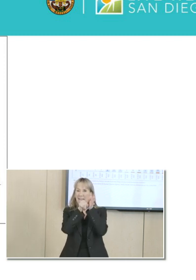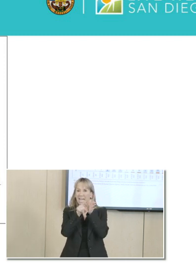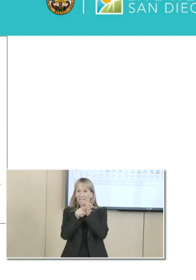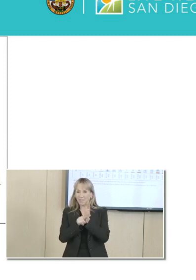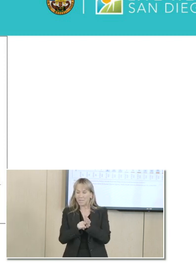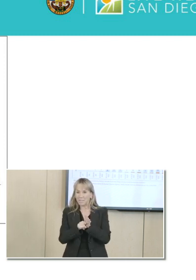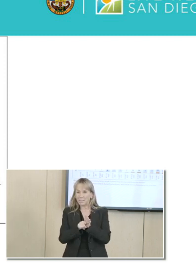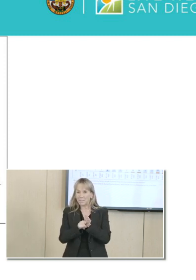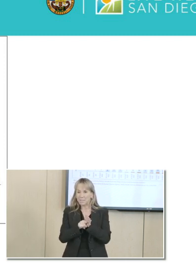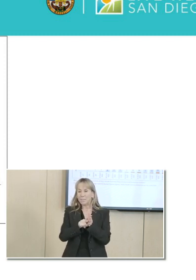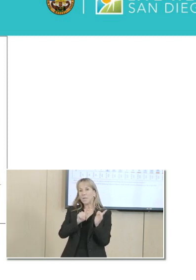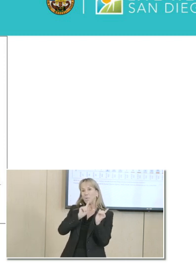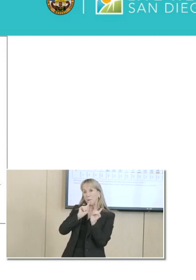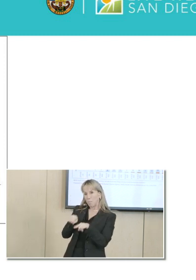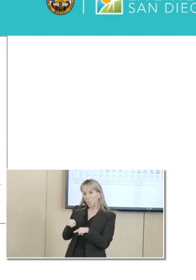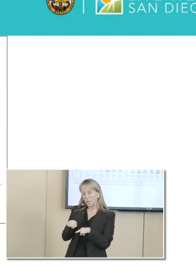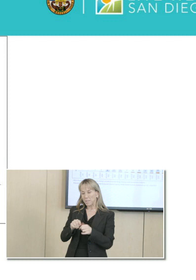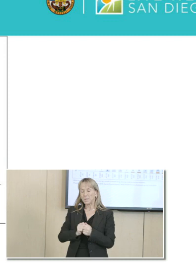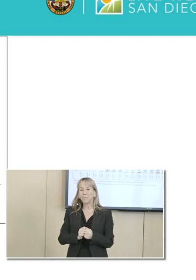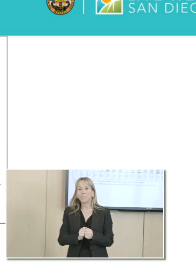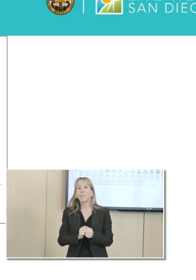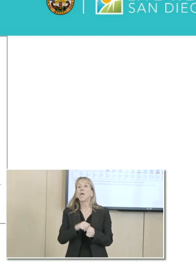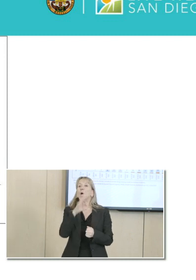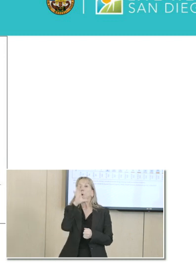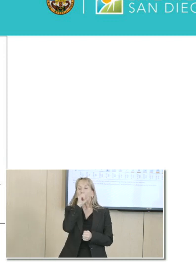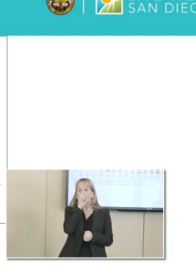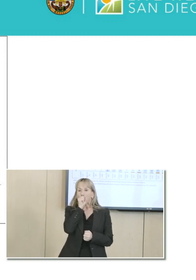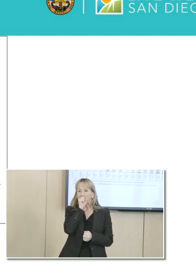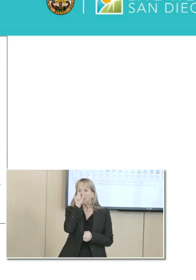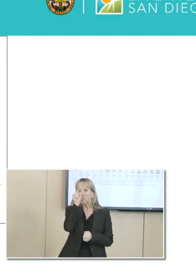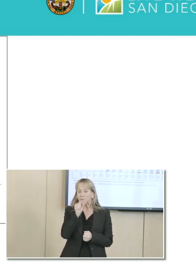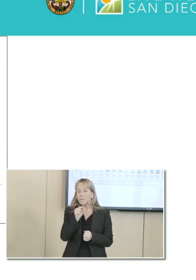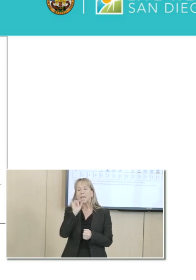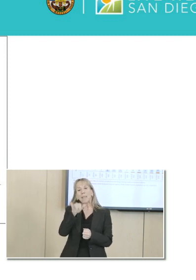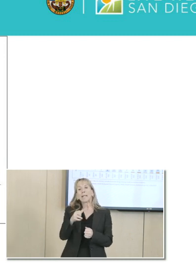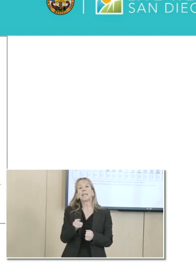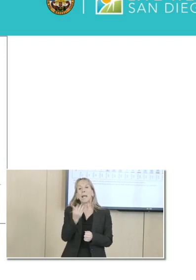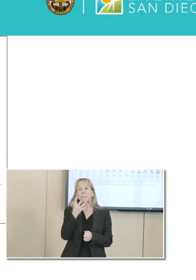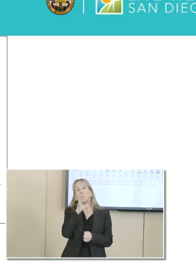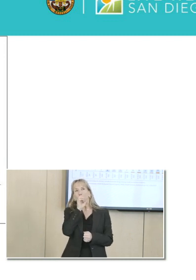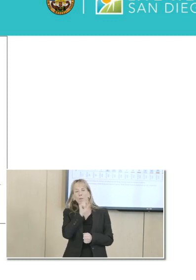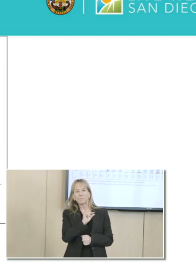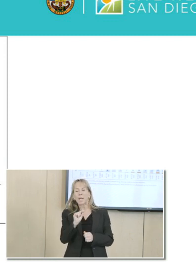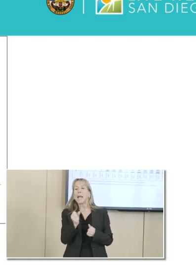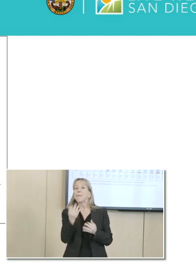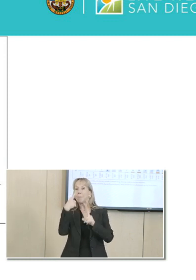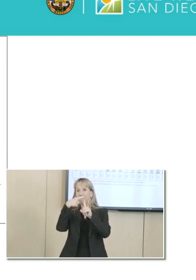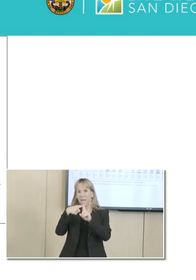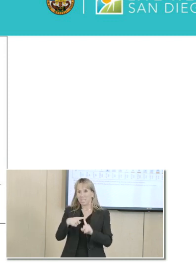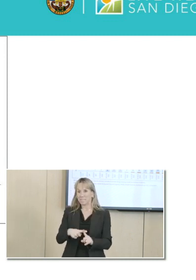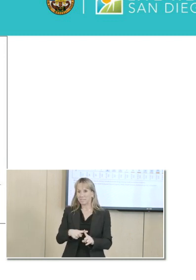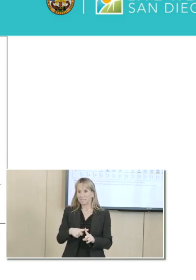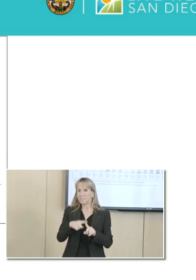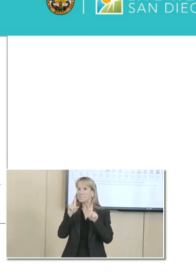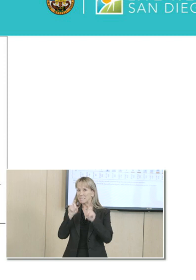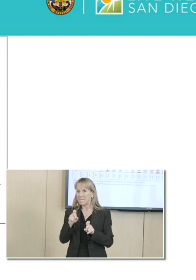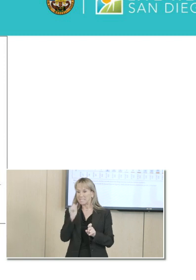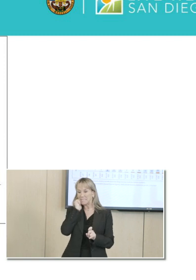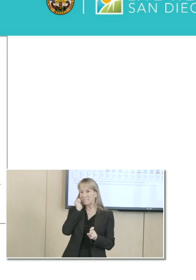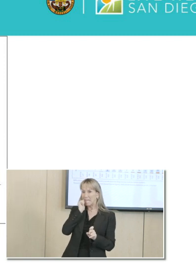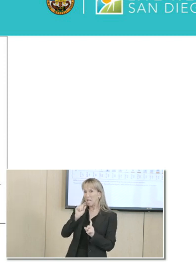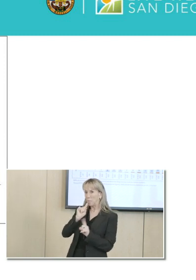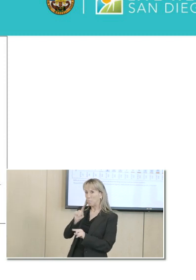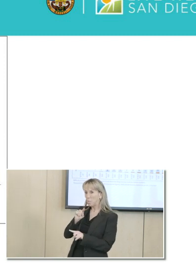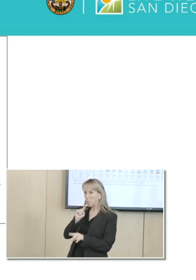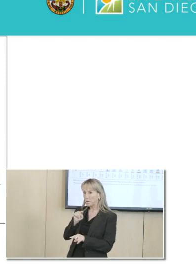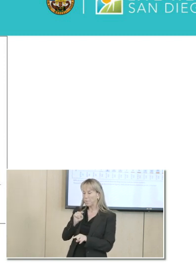tests reported back to us per day. The orange line being the total number of positive tests reported to us by day. It